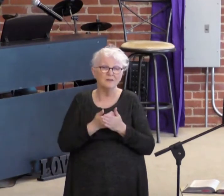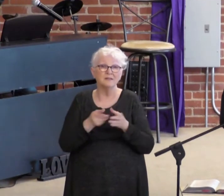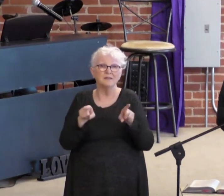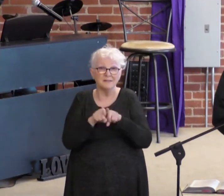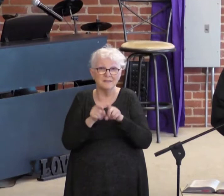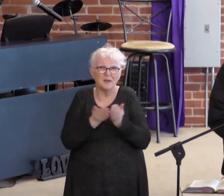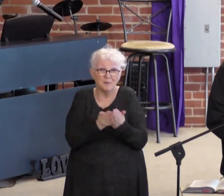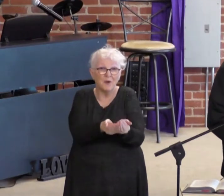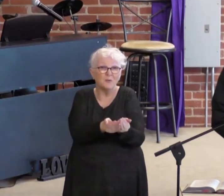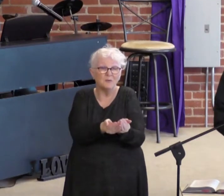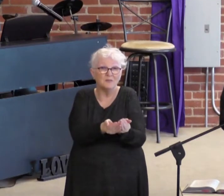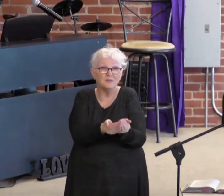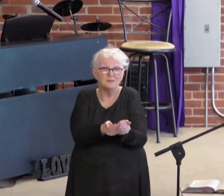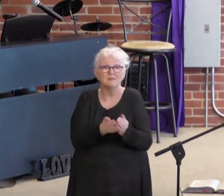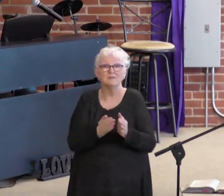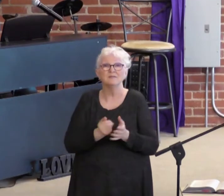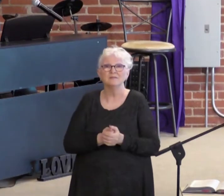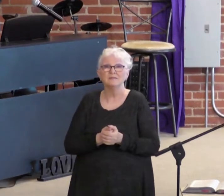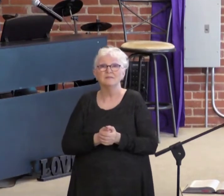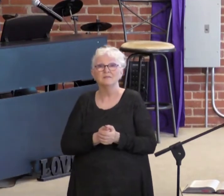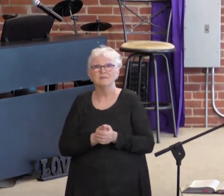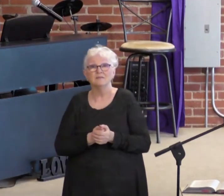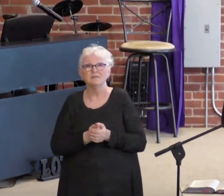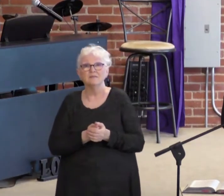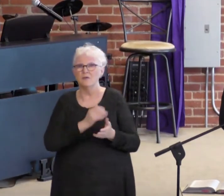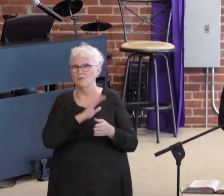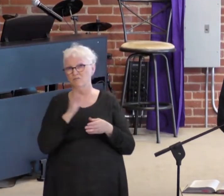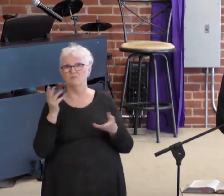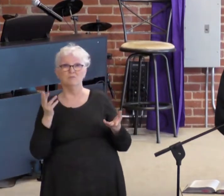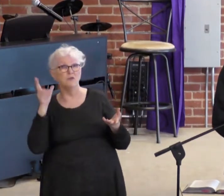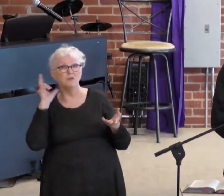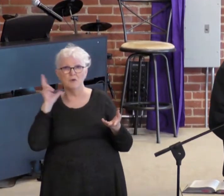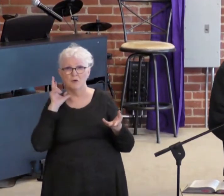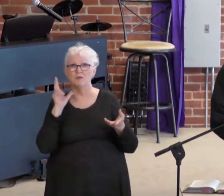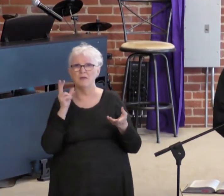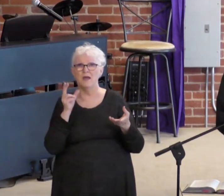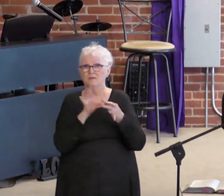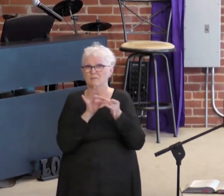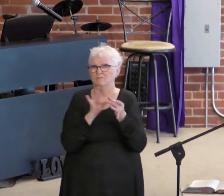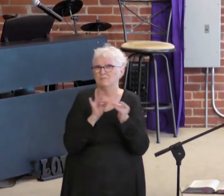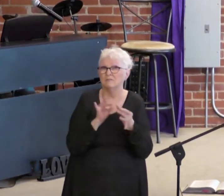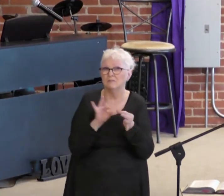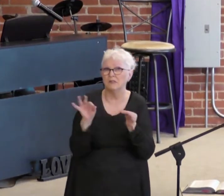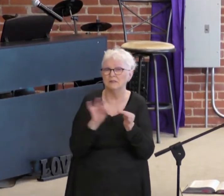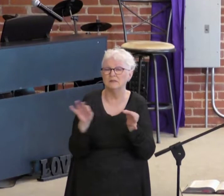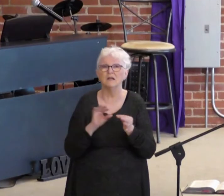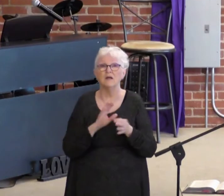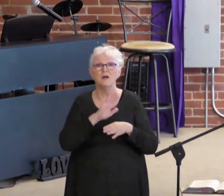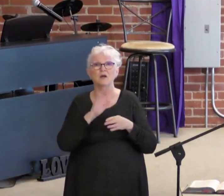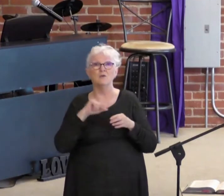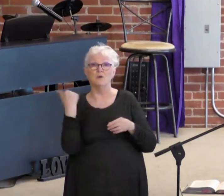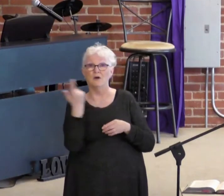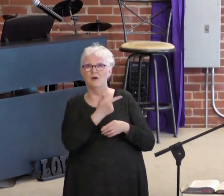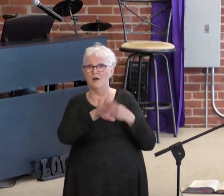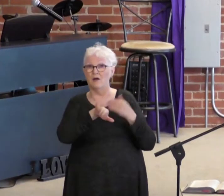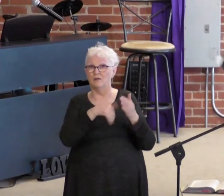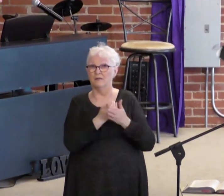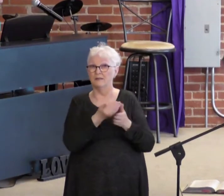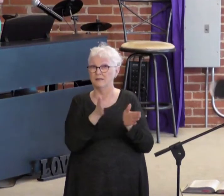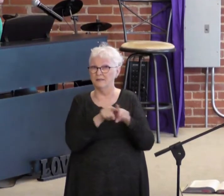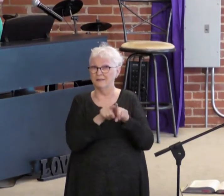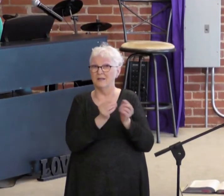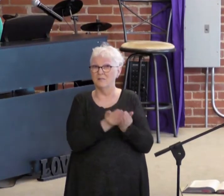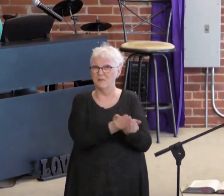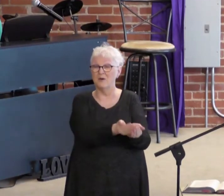boat. Have you ever heard that old cliche? We're all in the same boat. And I've used that all my life. But the reality is, we